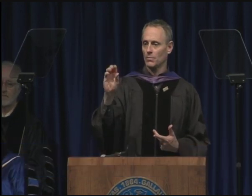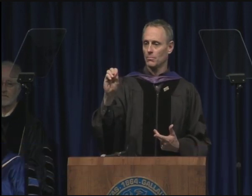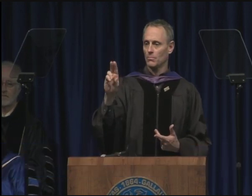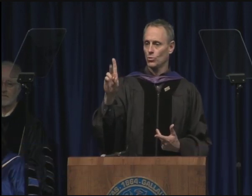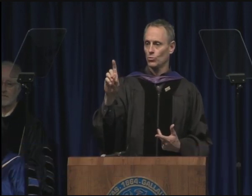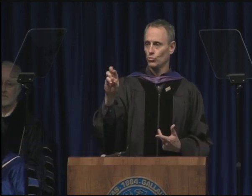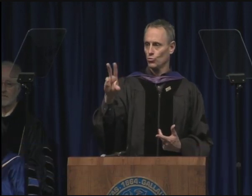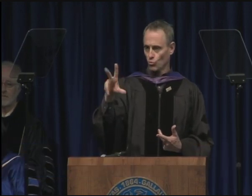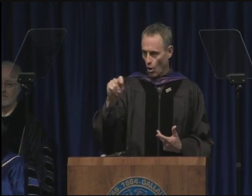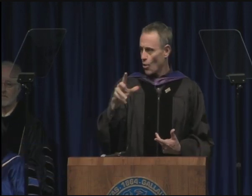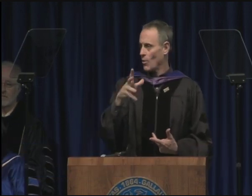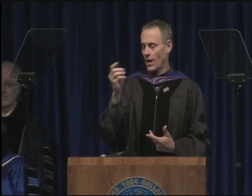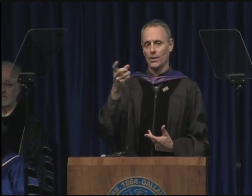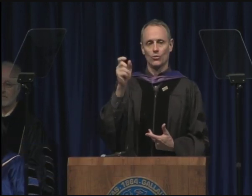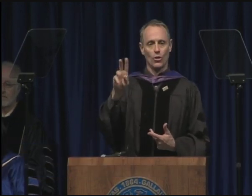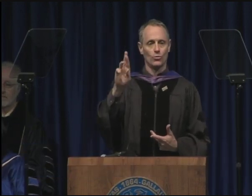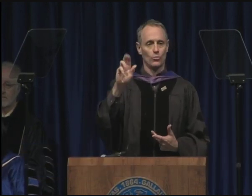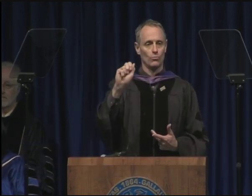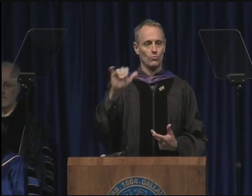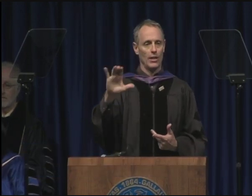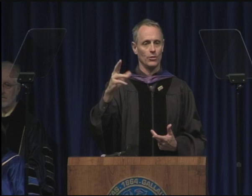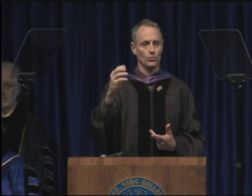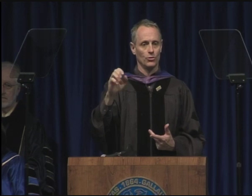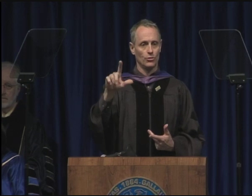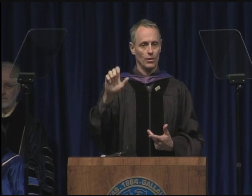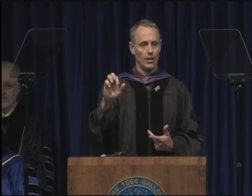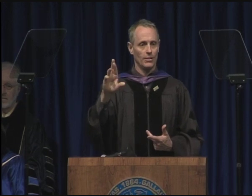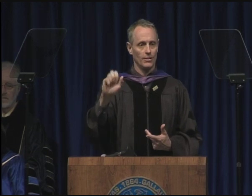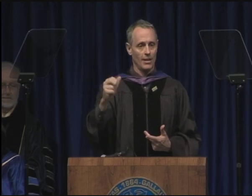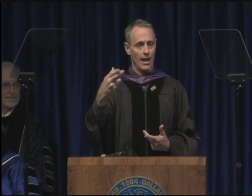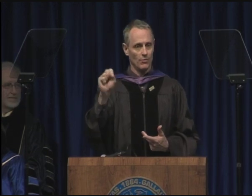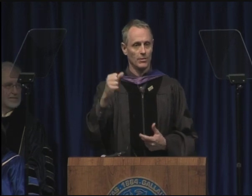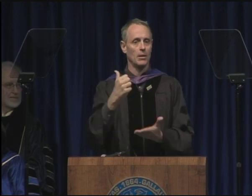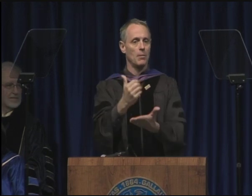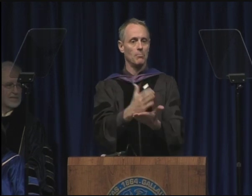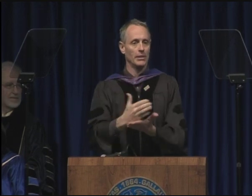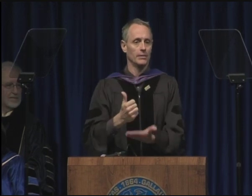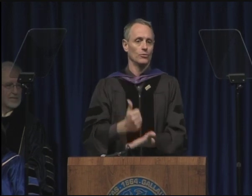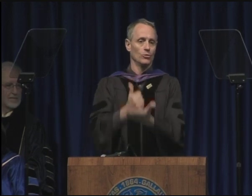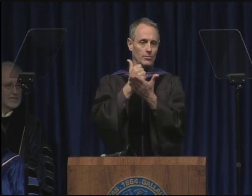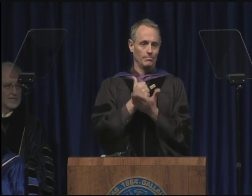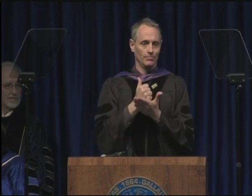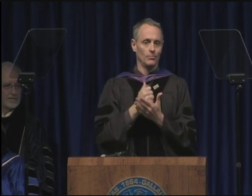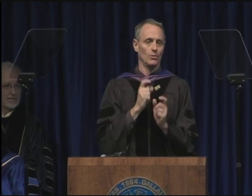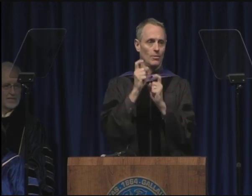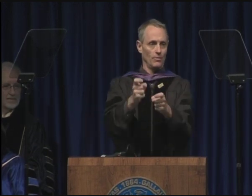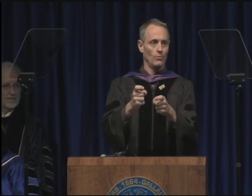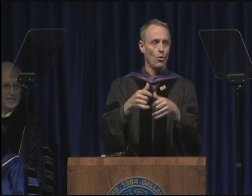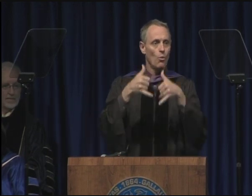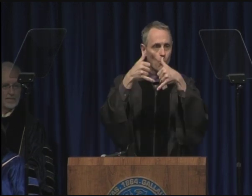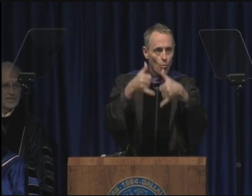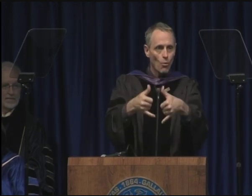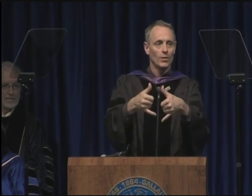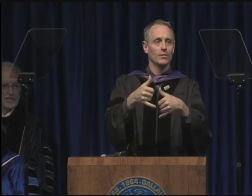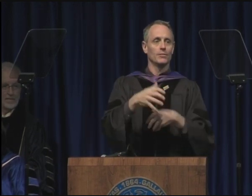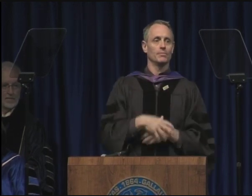Dr. Patrick Poudreau, and Dr. Rachel Harris please join me in presenting